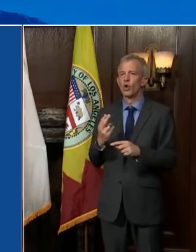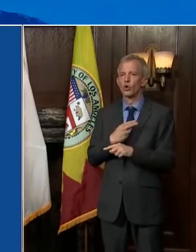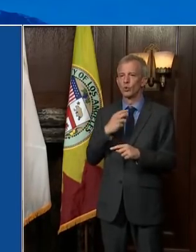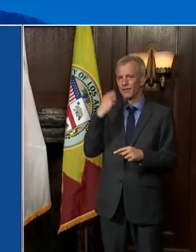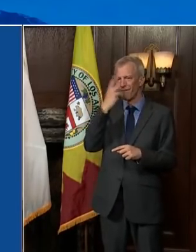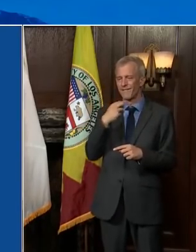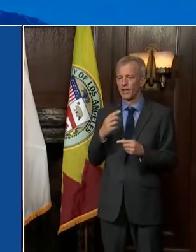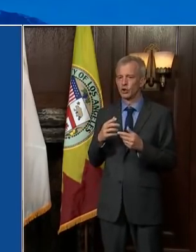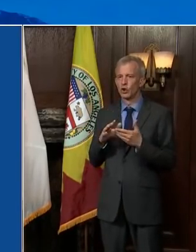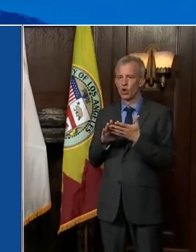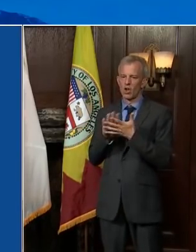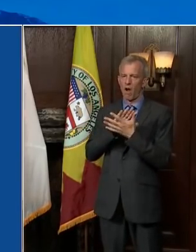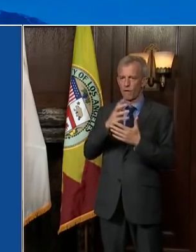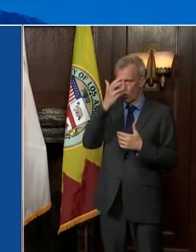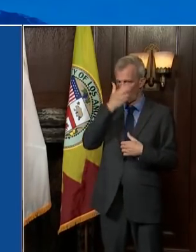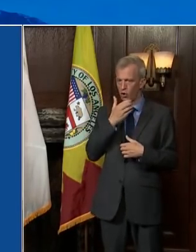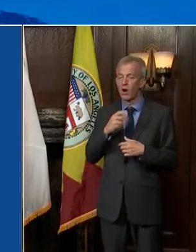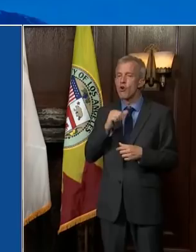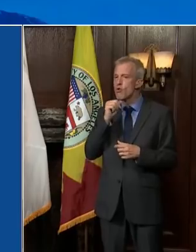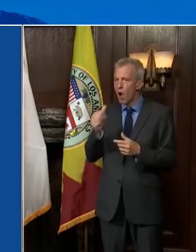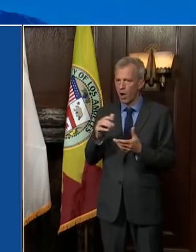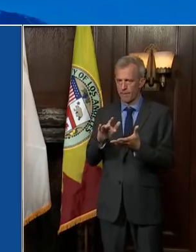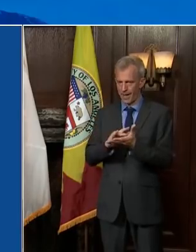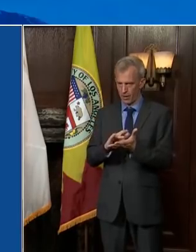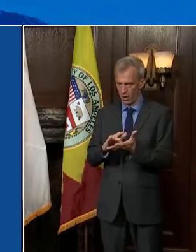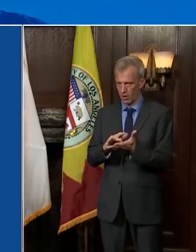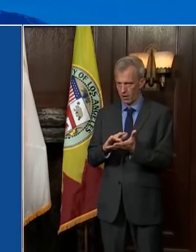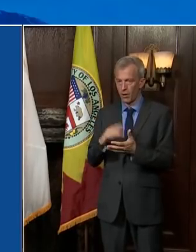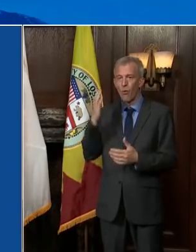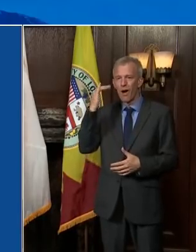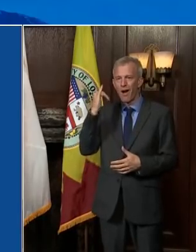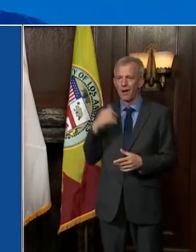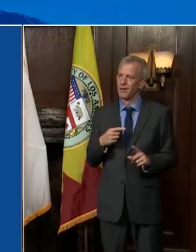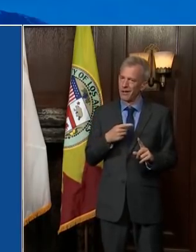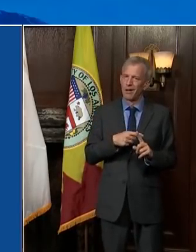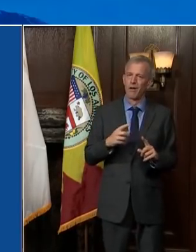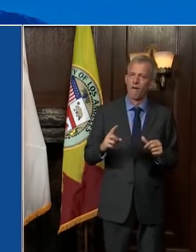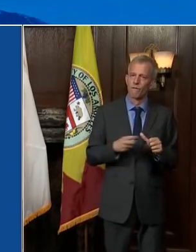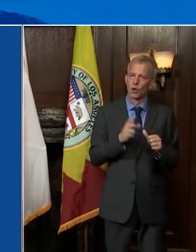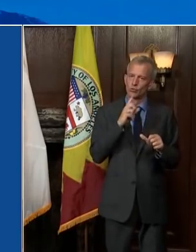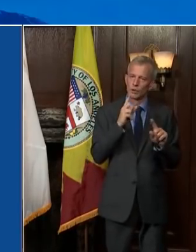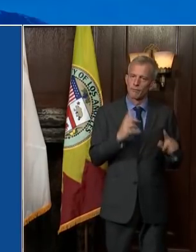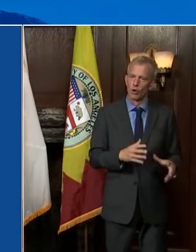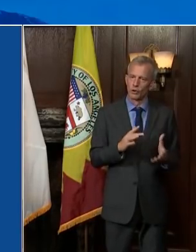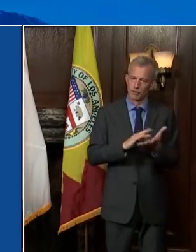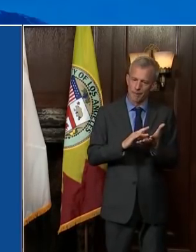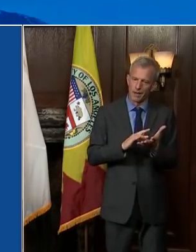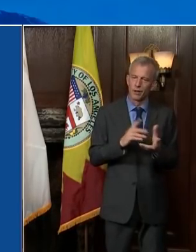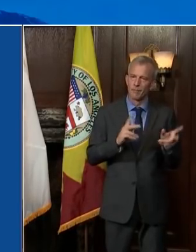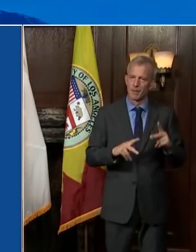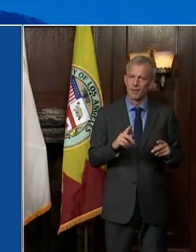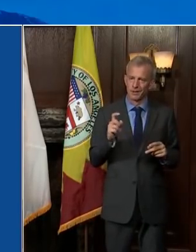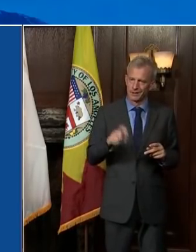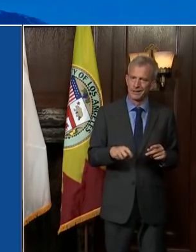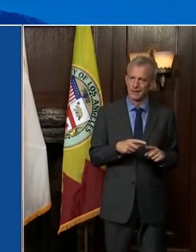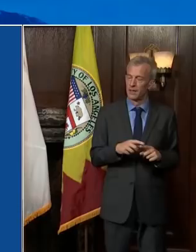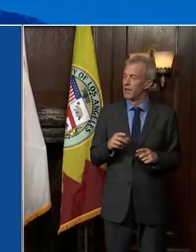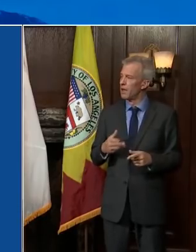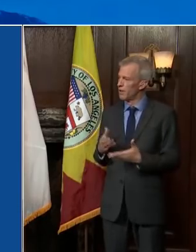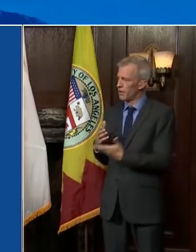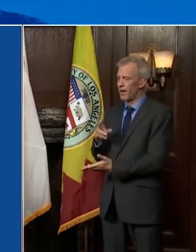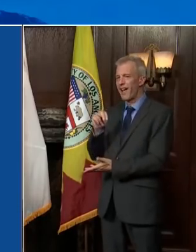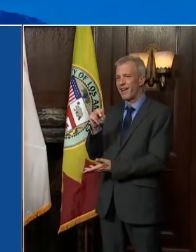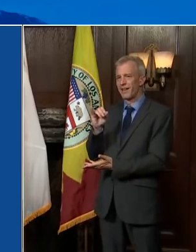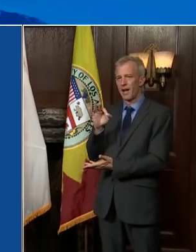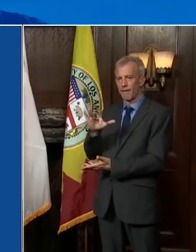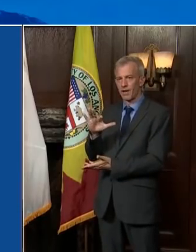facial coverings and not take the ones that are reserved for our first responders. This is an N95 mask. It doesn't just come in green. You